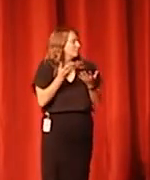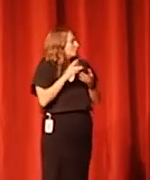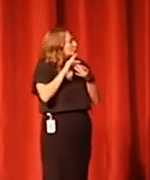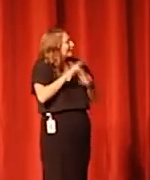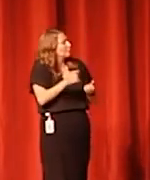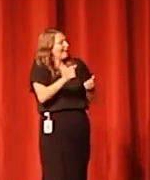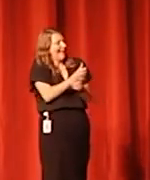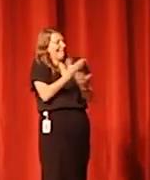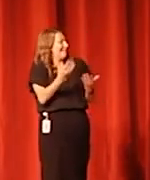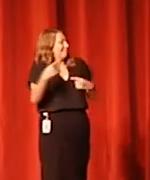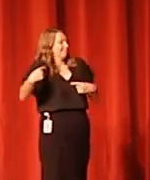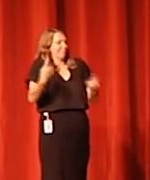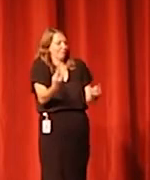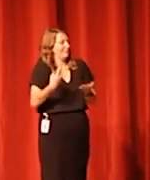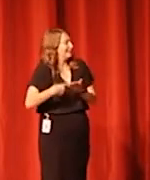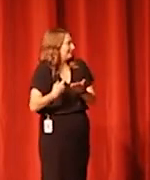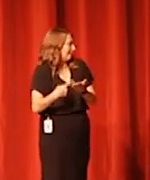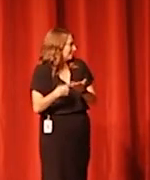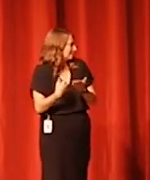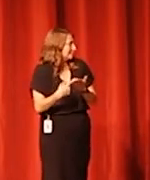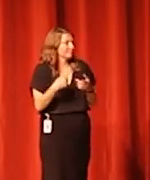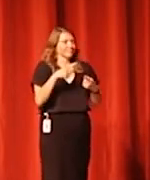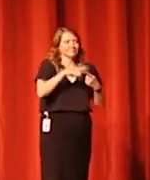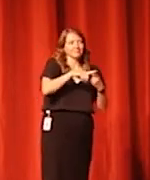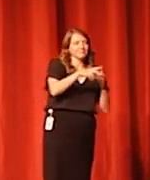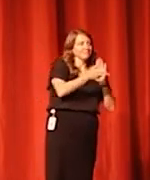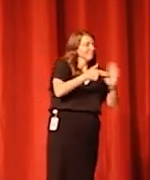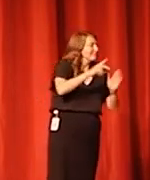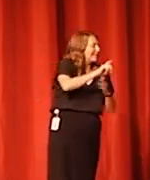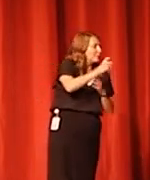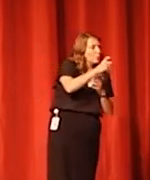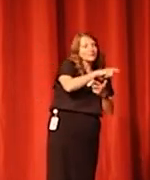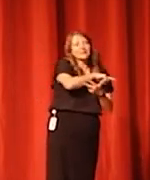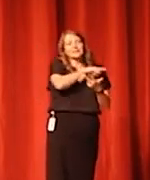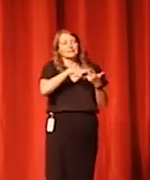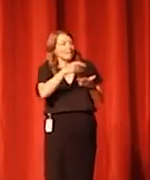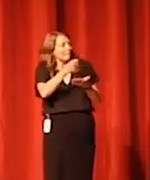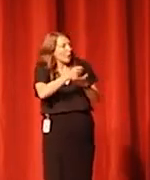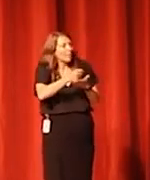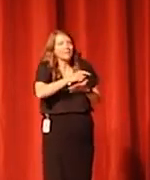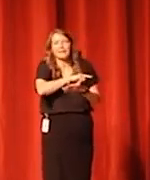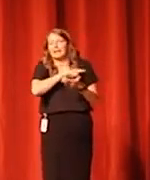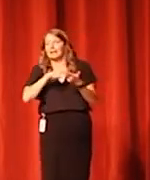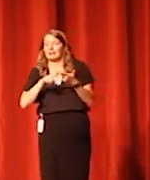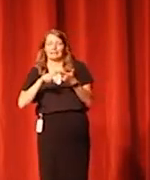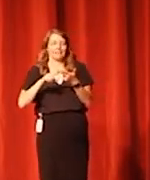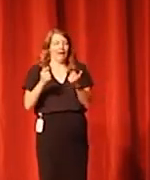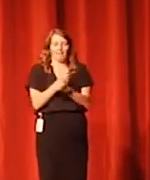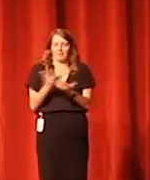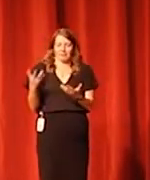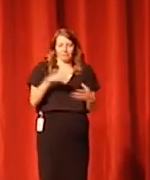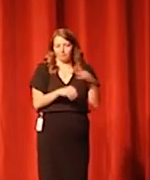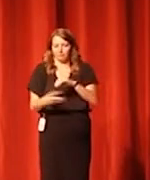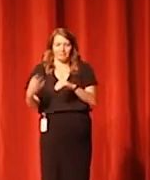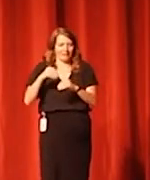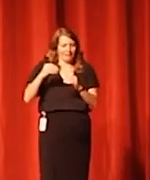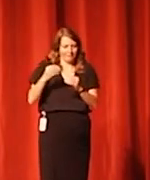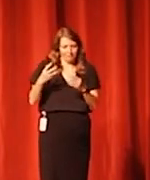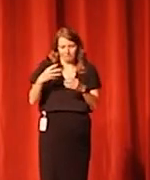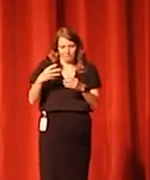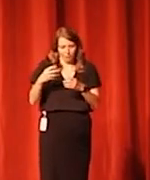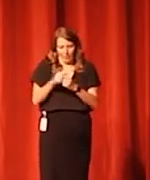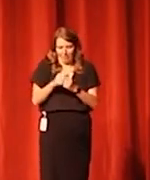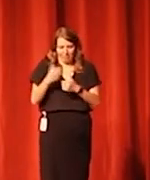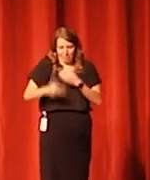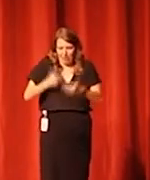that we've covered here tonight, whether it's the diagnosis side or the therapy side or the logistics or whatever. So something